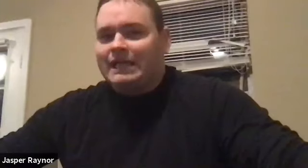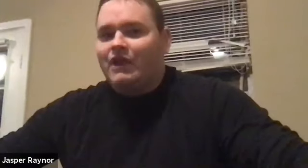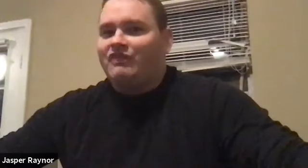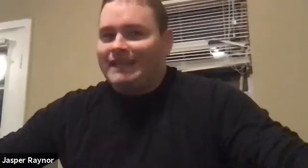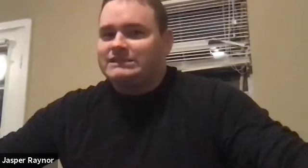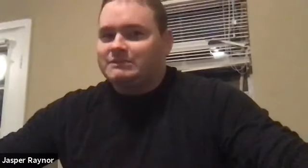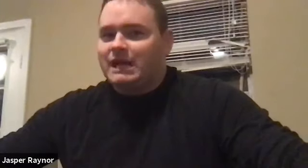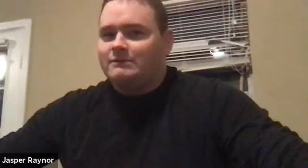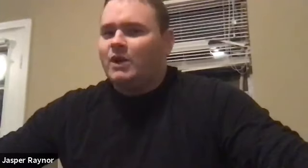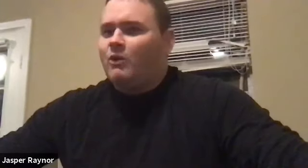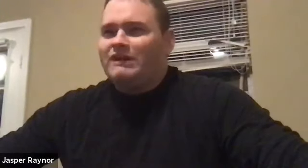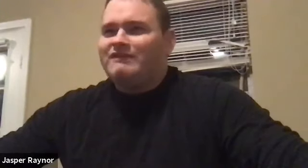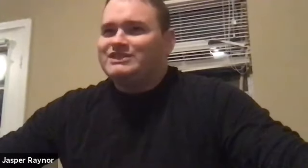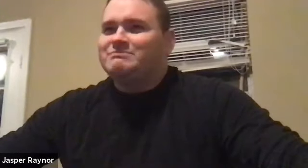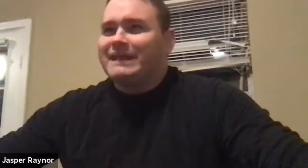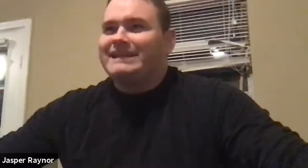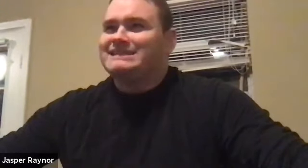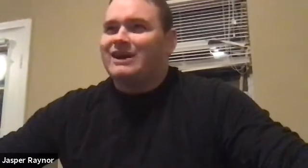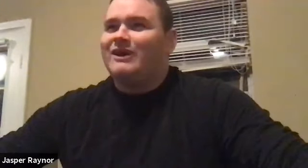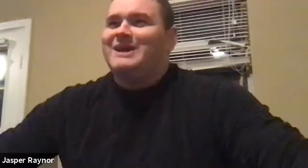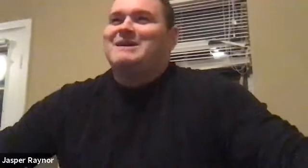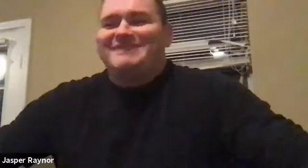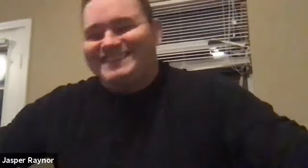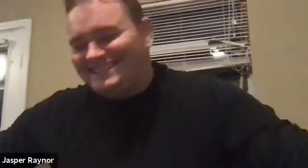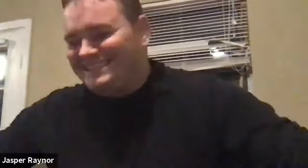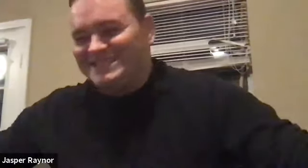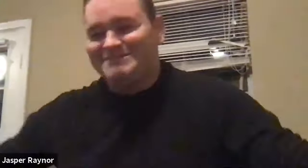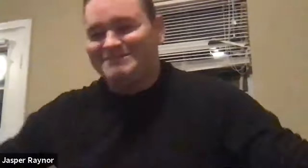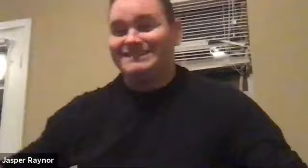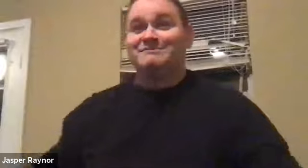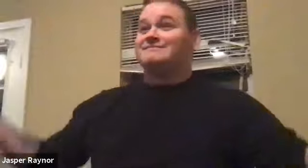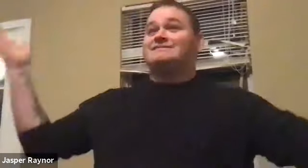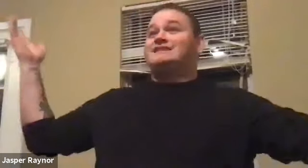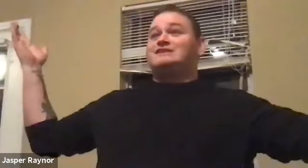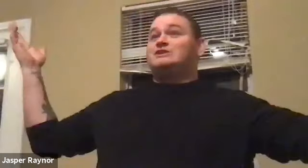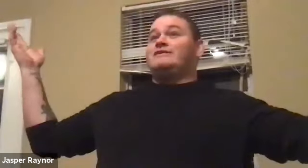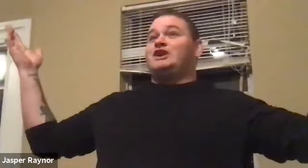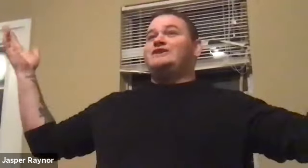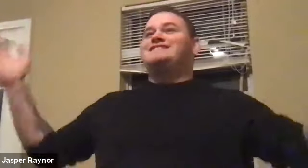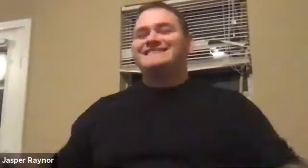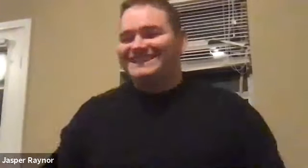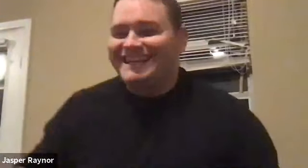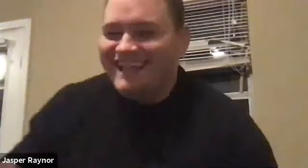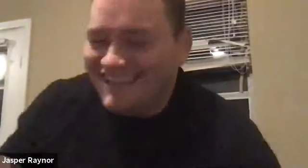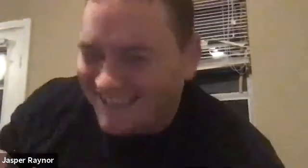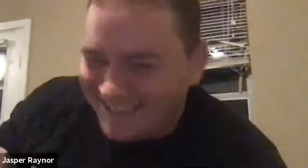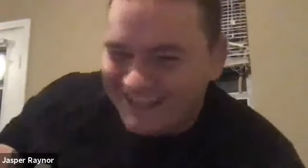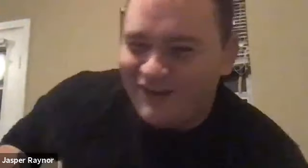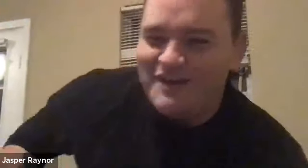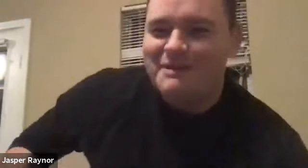and think sometimes, what if he's just making this all? I'm like, you'll never know. And then other people